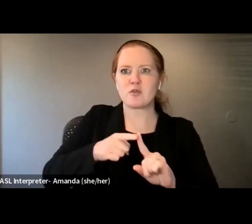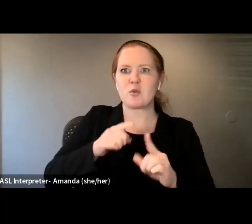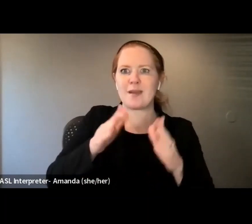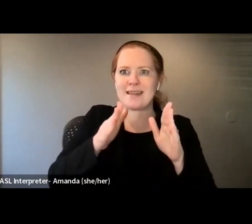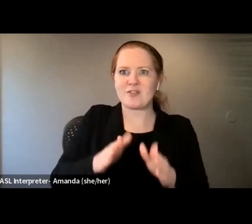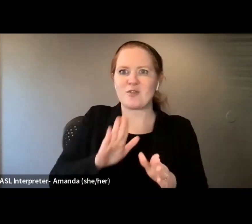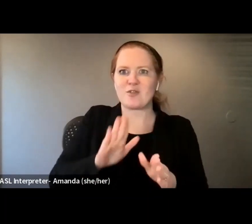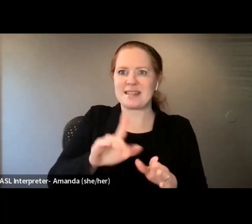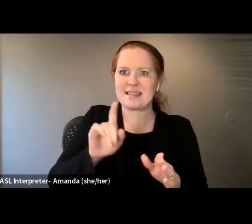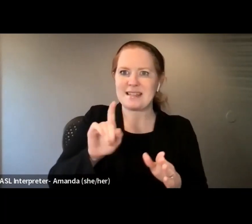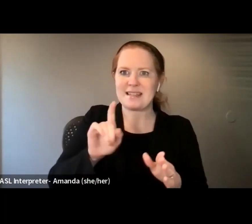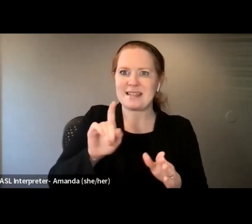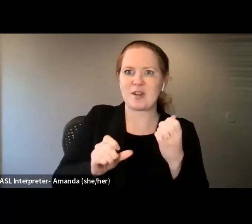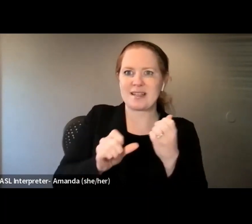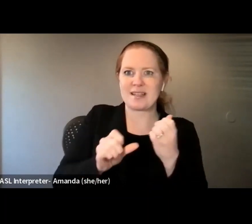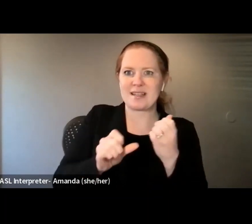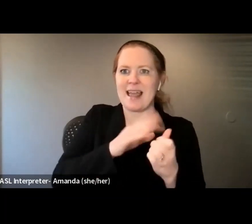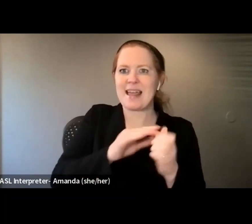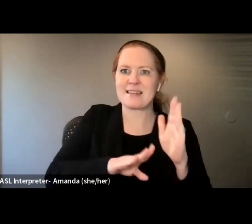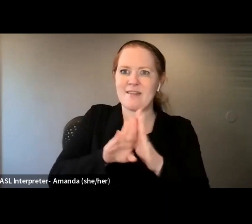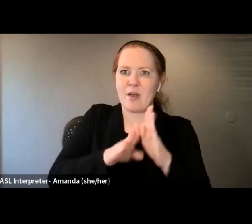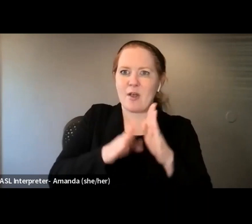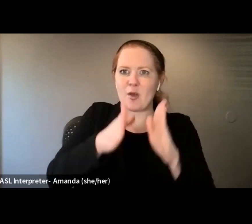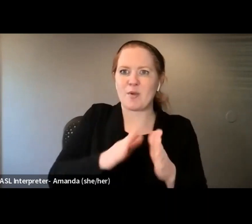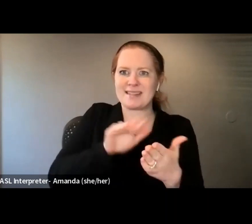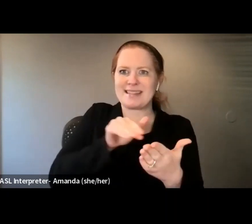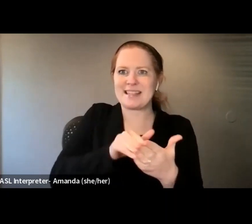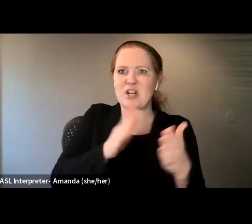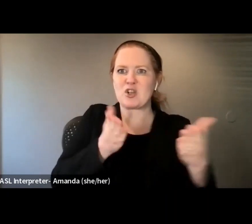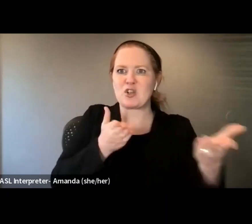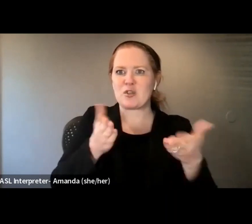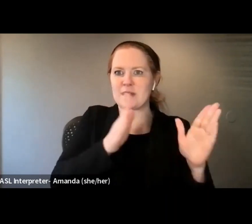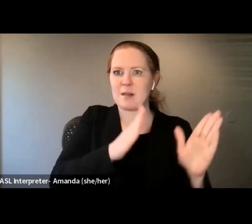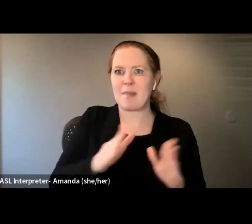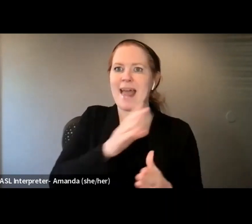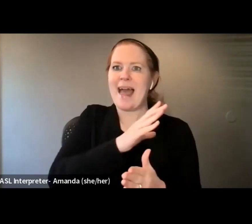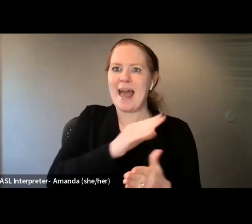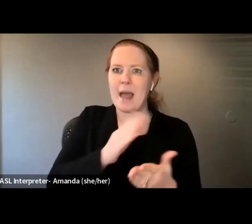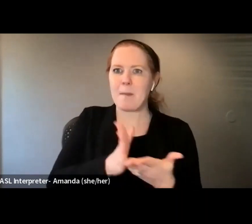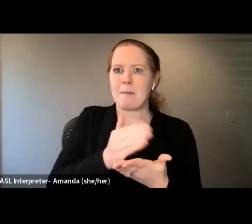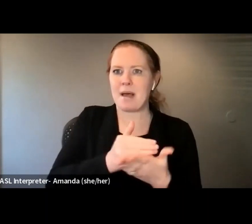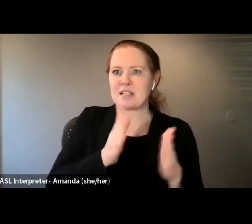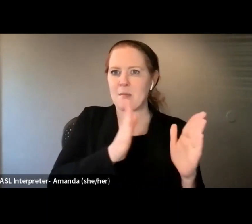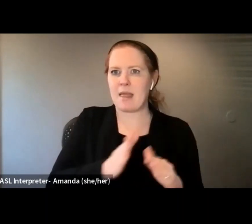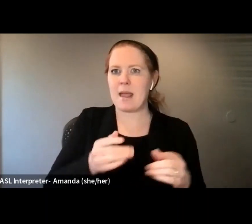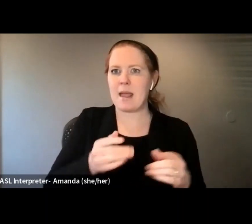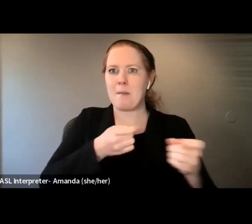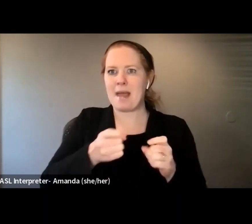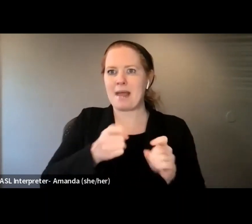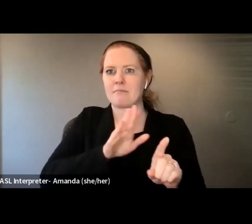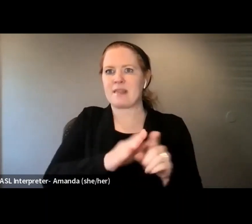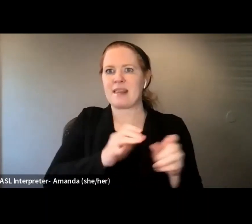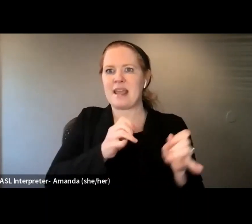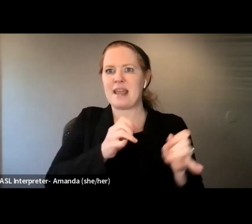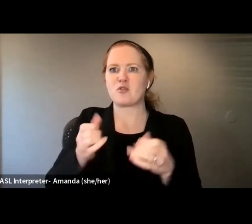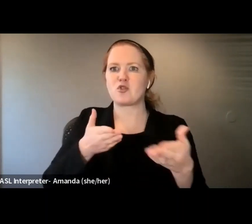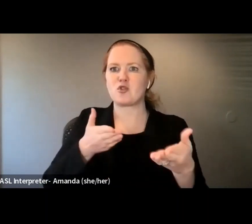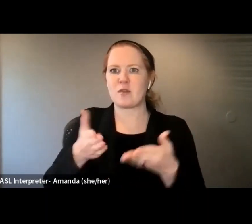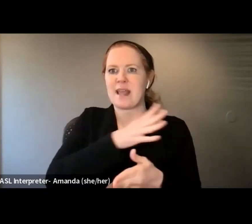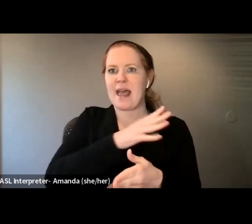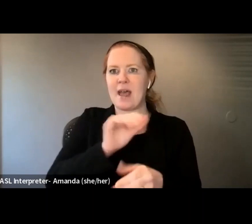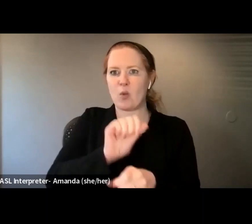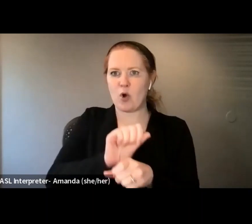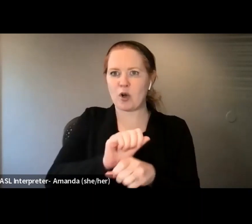for assistance in developing the person-centered service plan and budget plan, managing the individual's services and workers, and performing